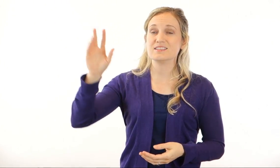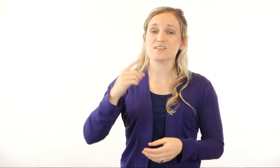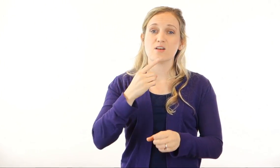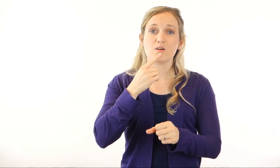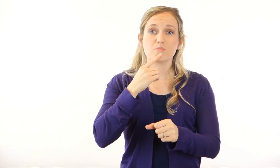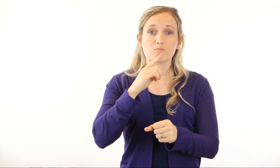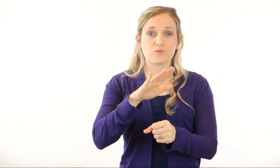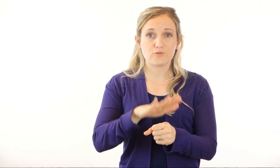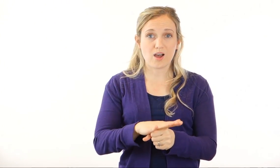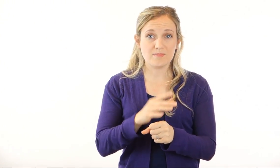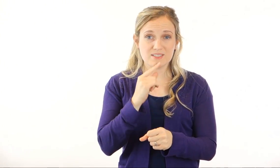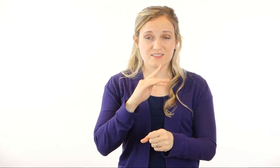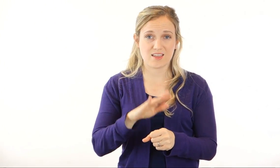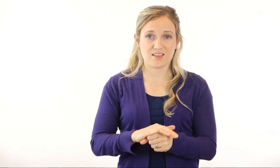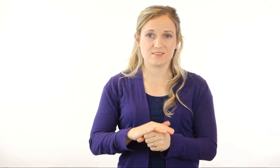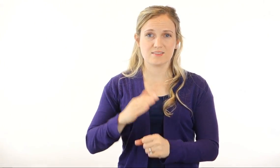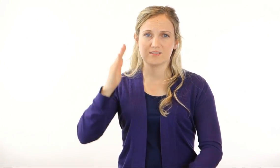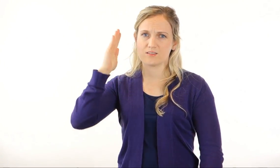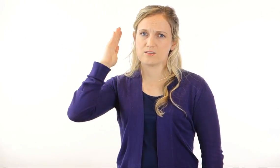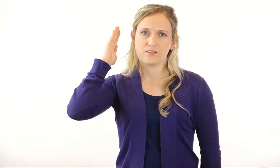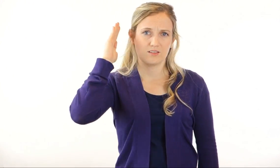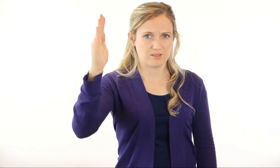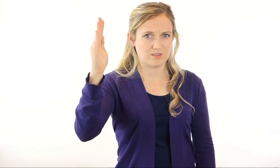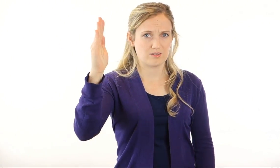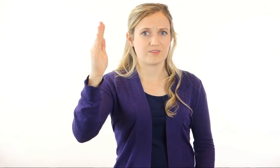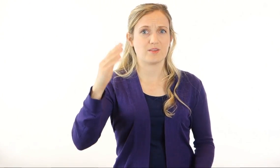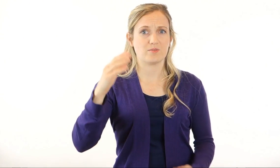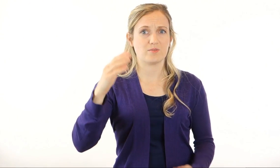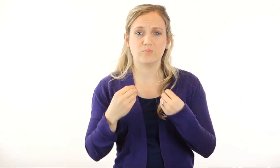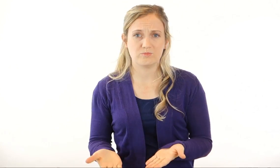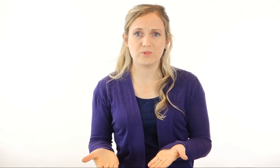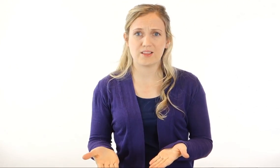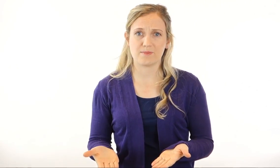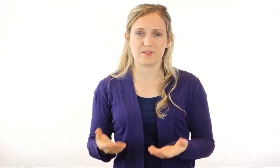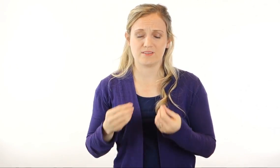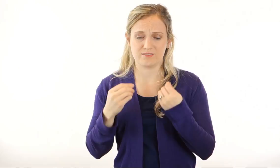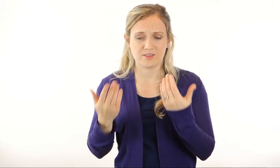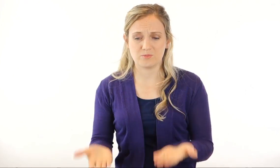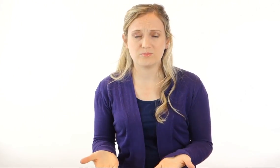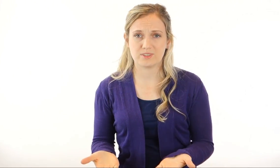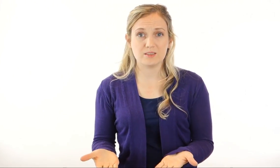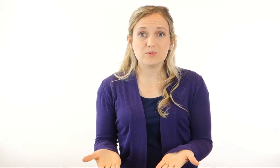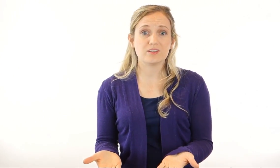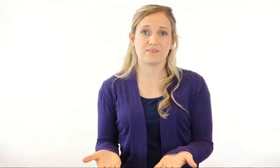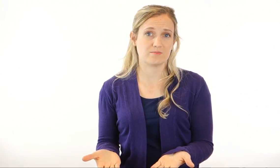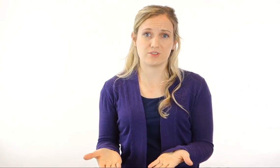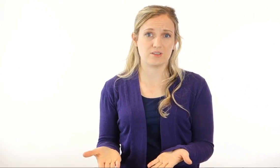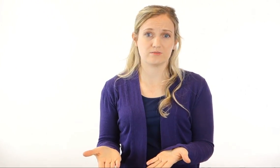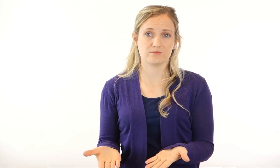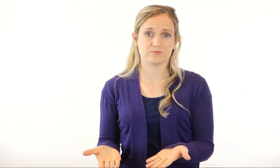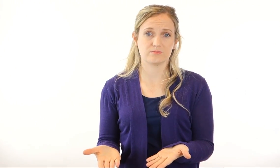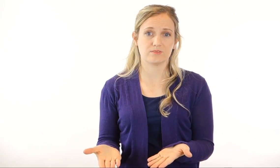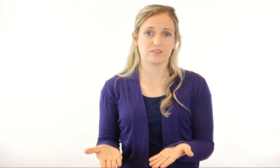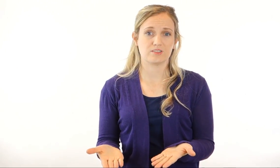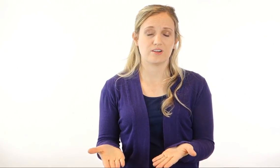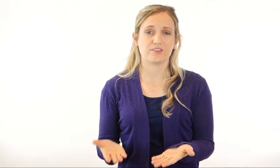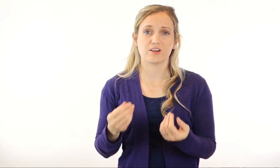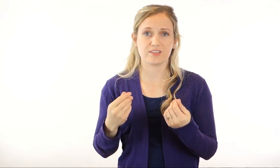His promises, they will happen. He will give them to you. They